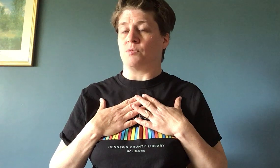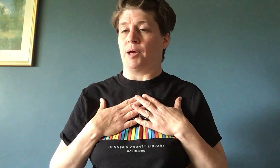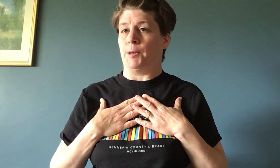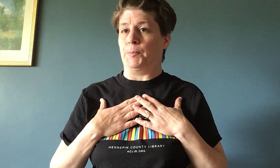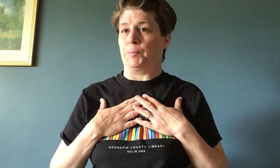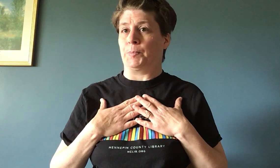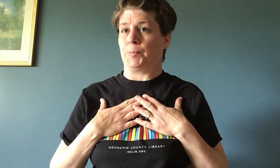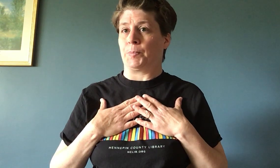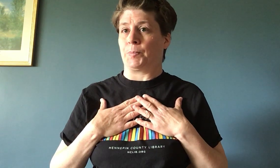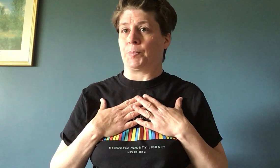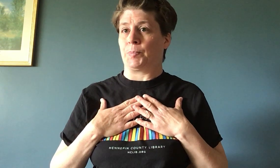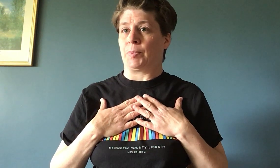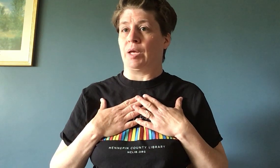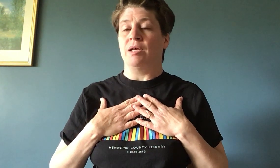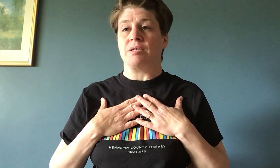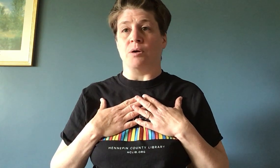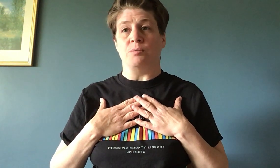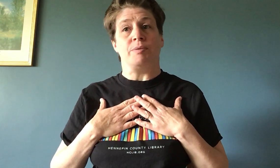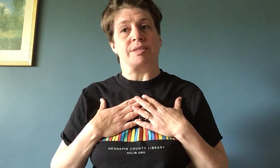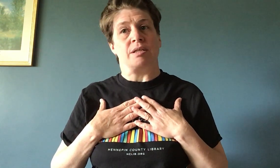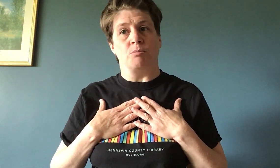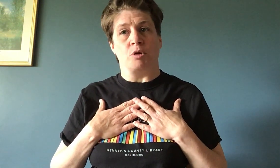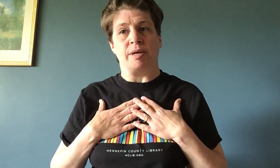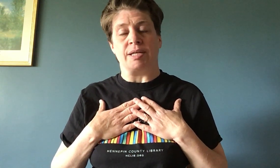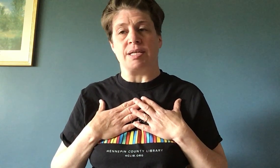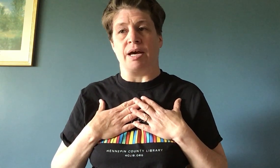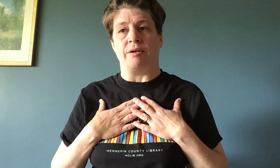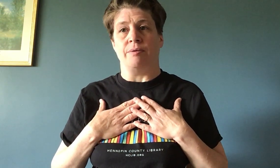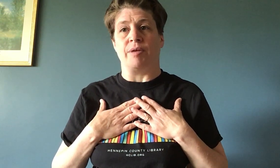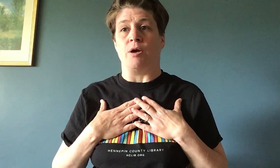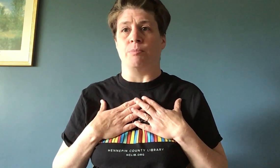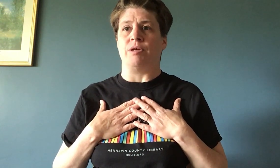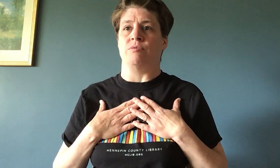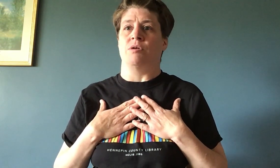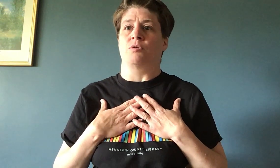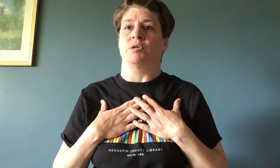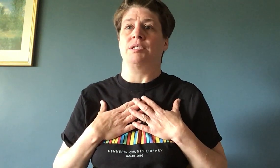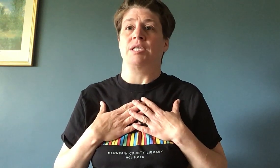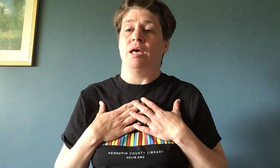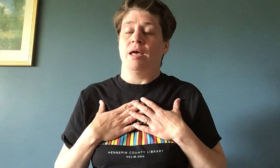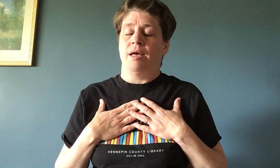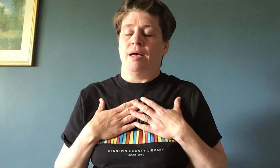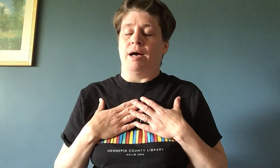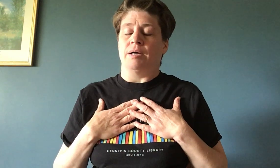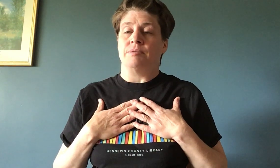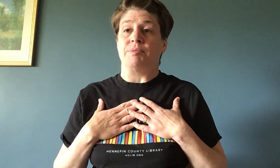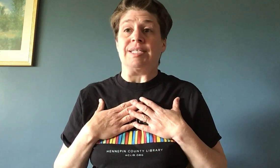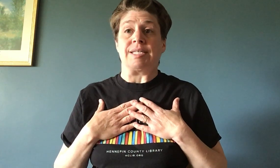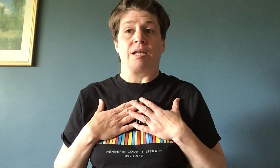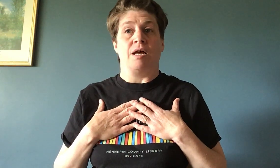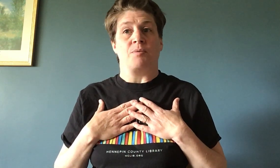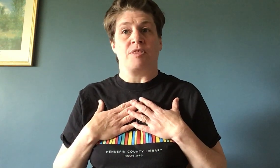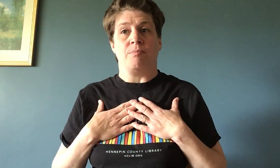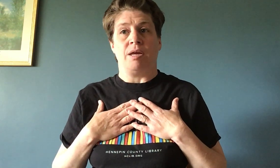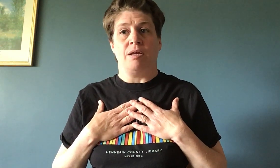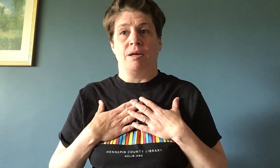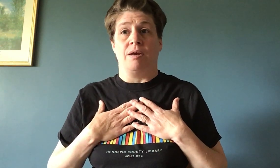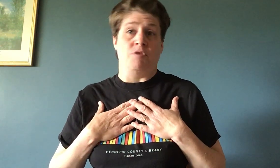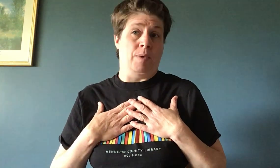way. So we will sing The More We Get Together. I hope that you know the words. Please sing along with me. If you want to